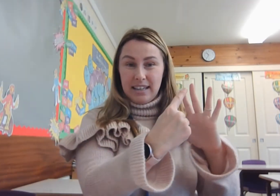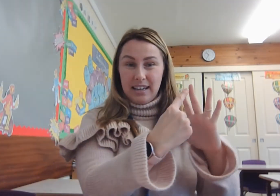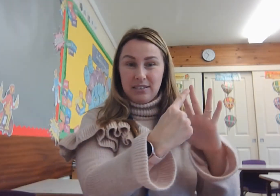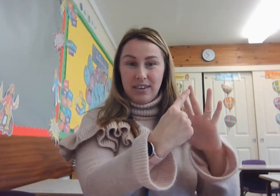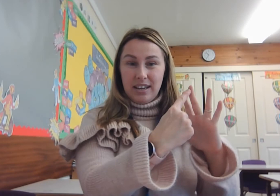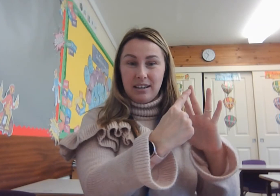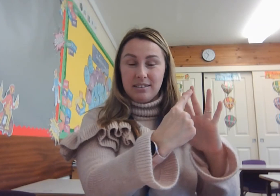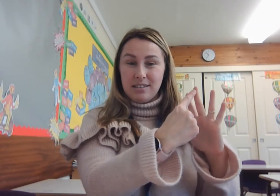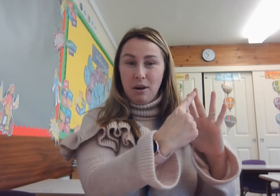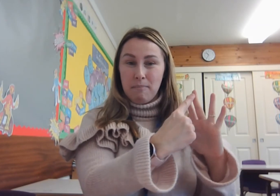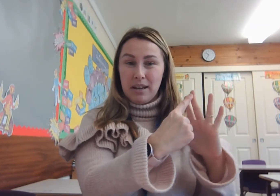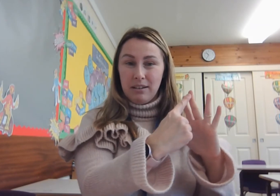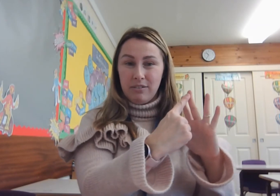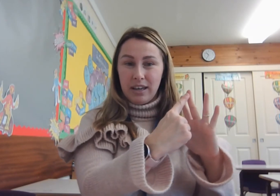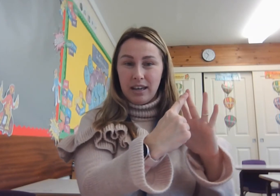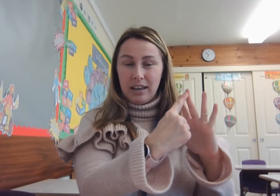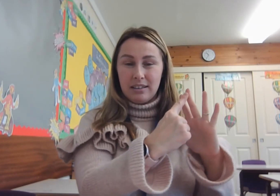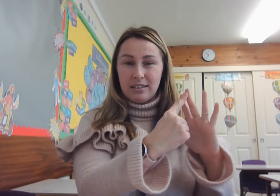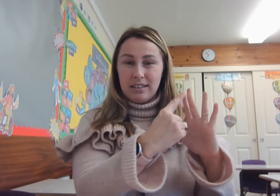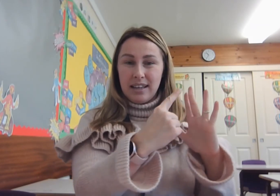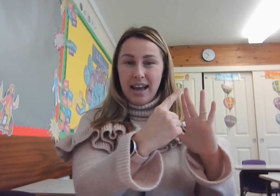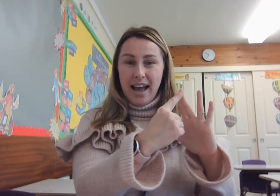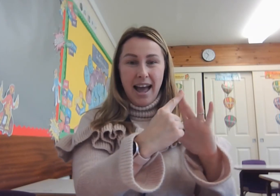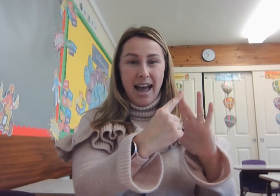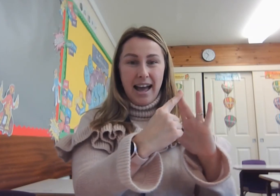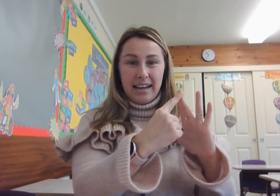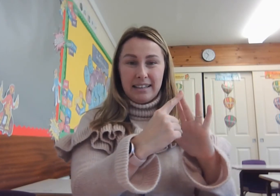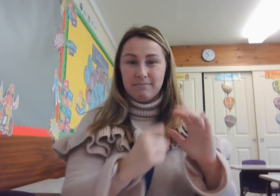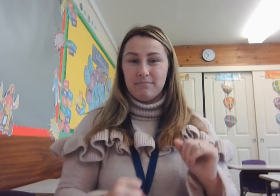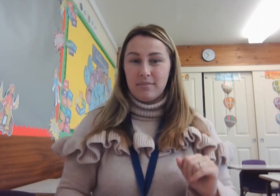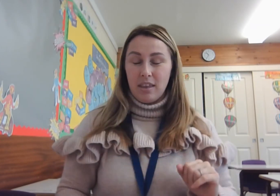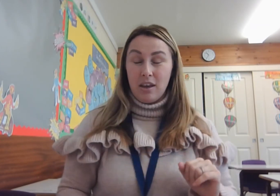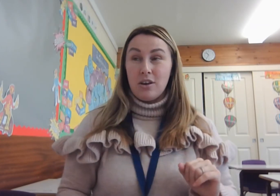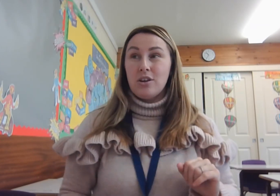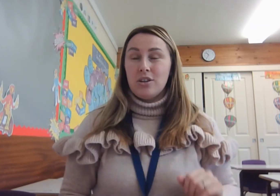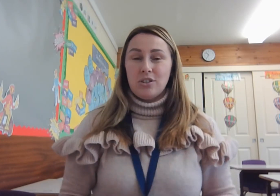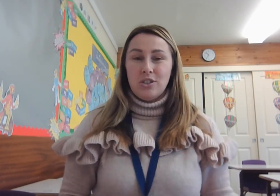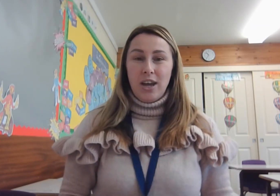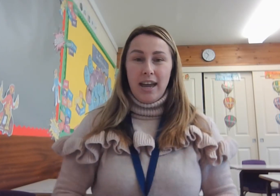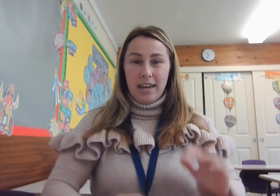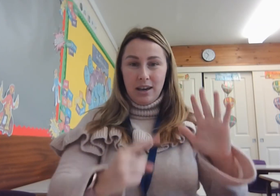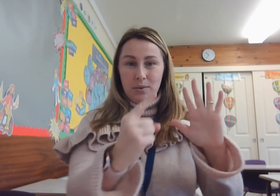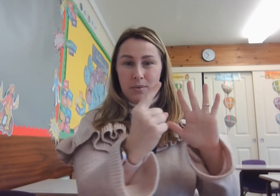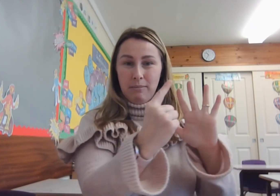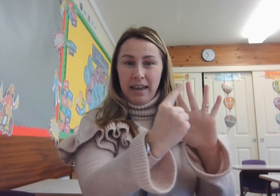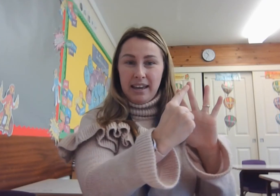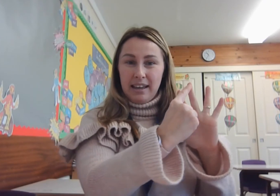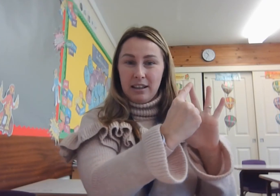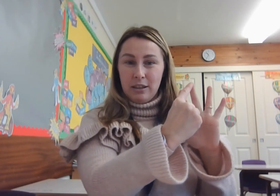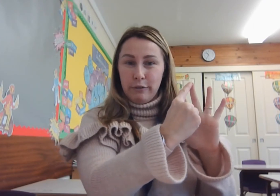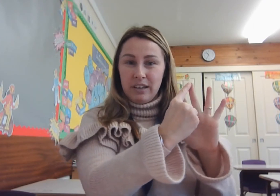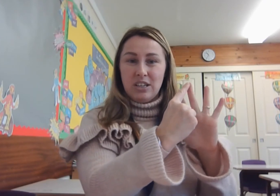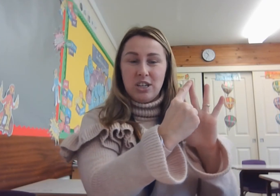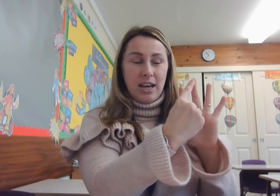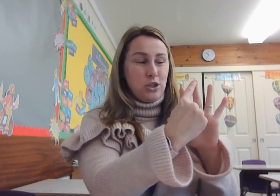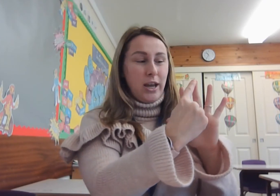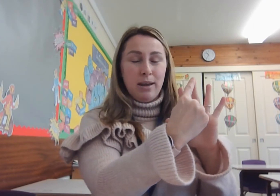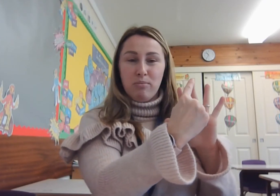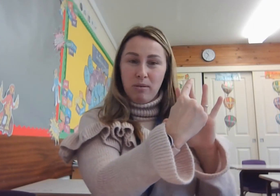Index finger to your middle finger. I. J. We make a lovely J shape from our